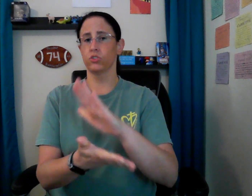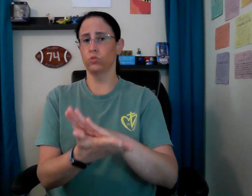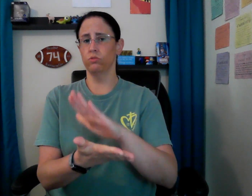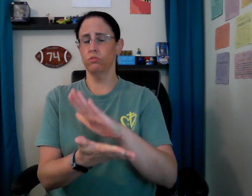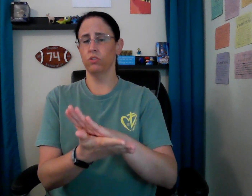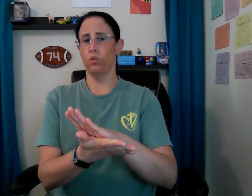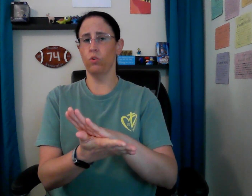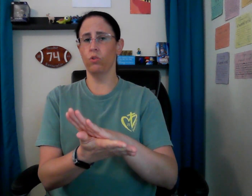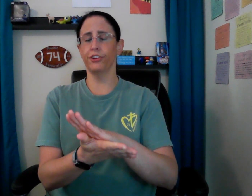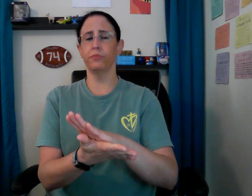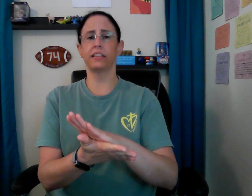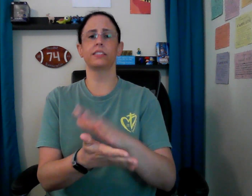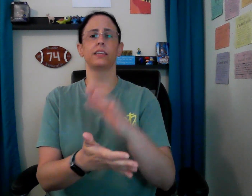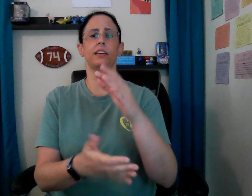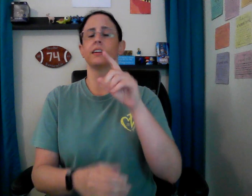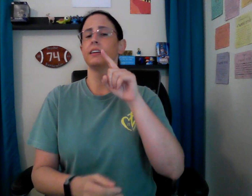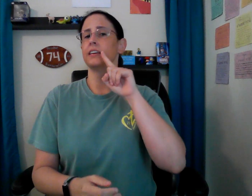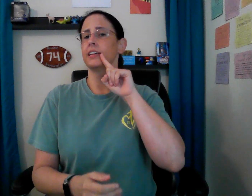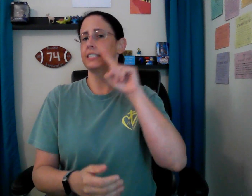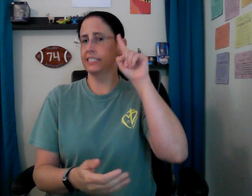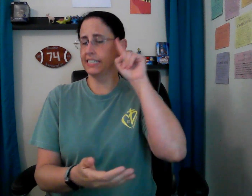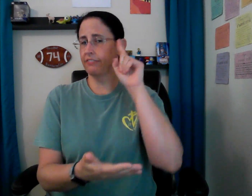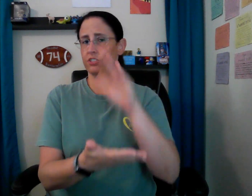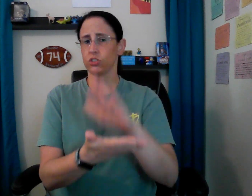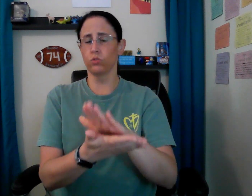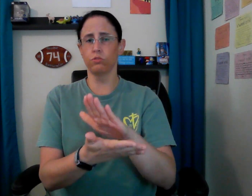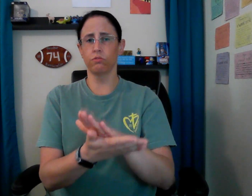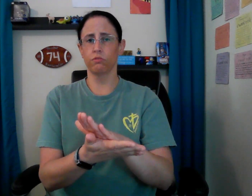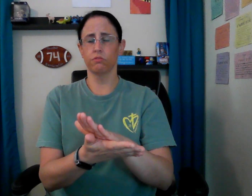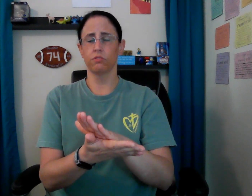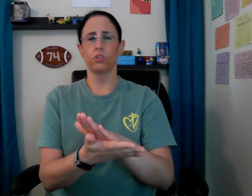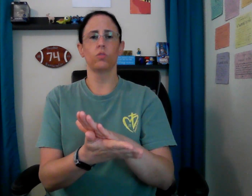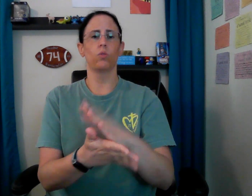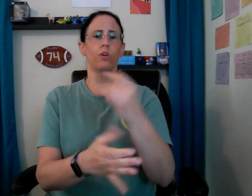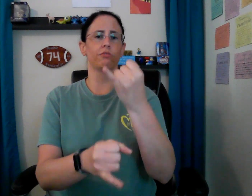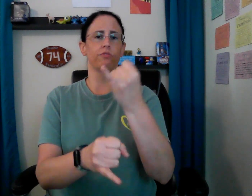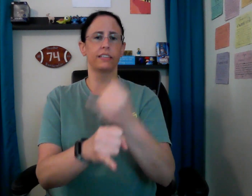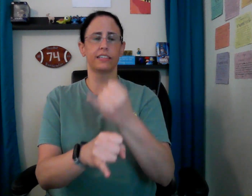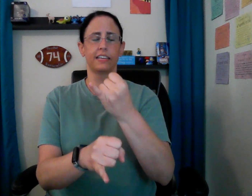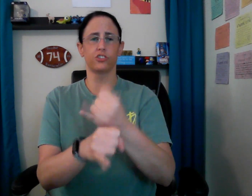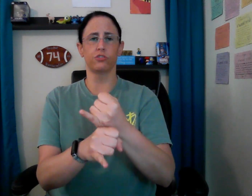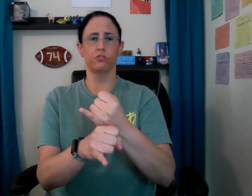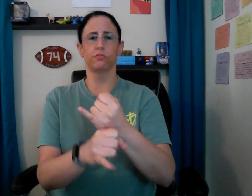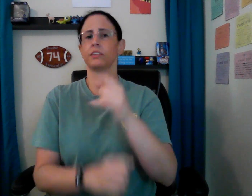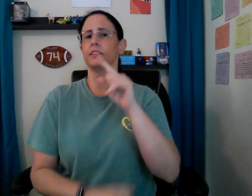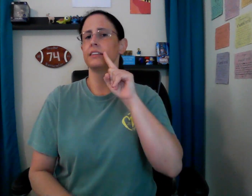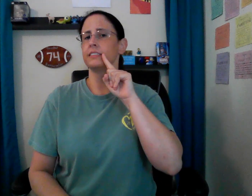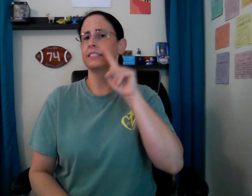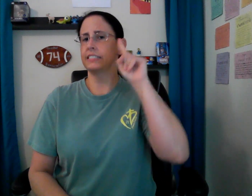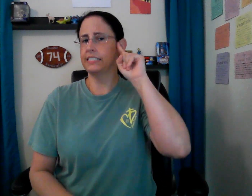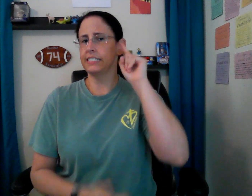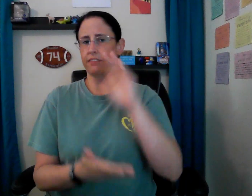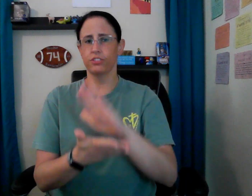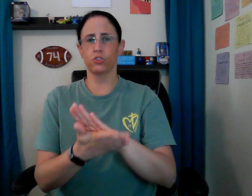school, or you might see deaf school or residential deaf school.